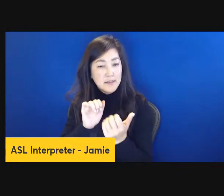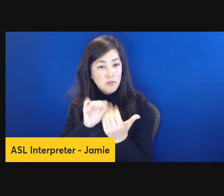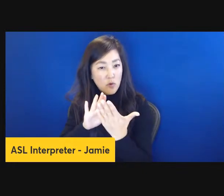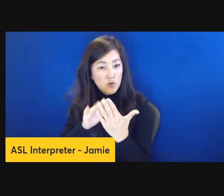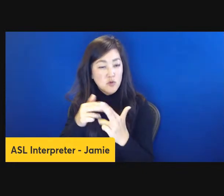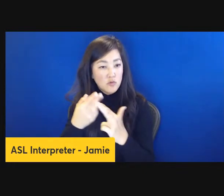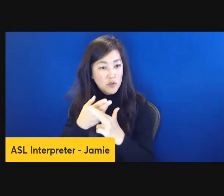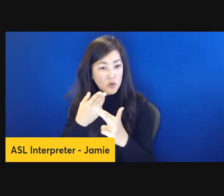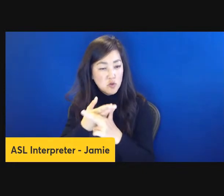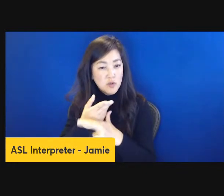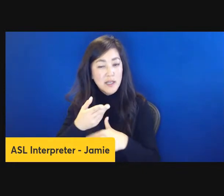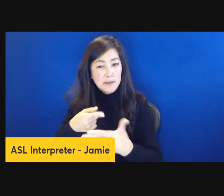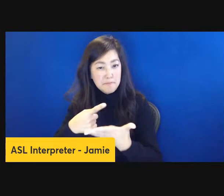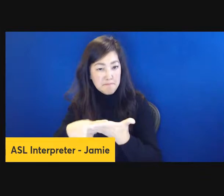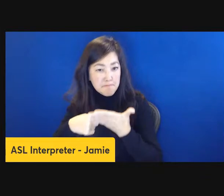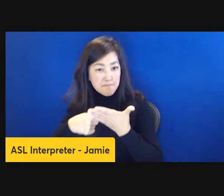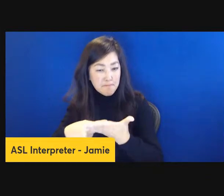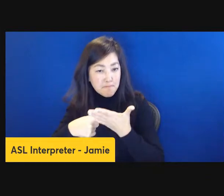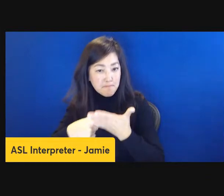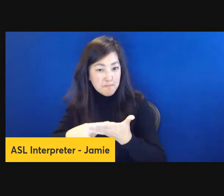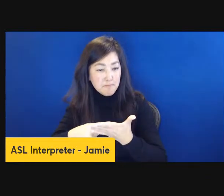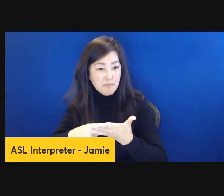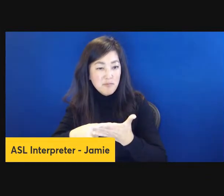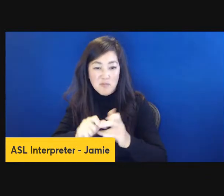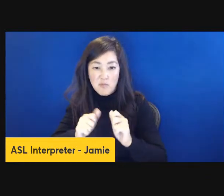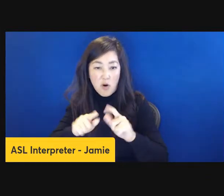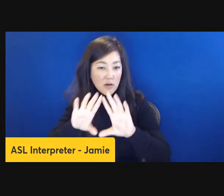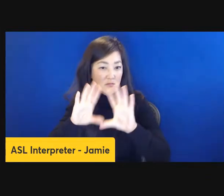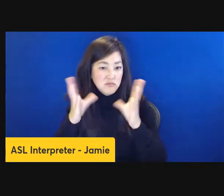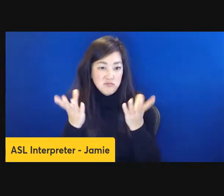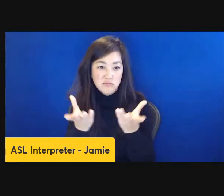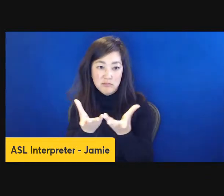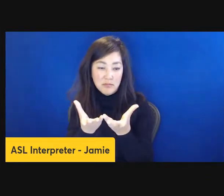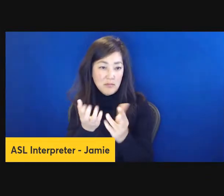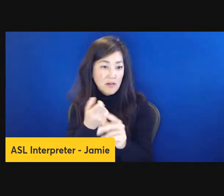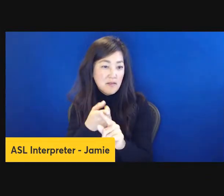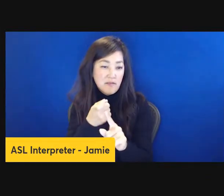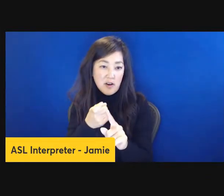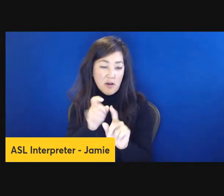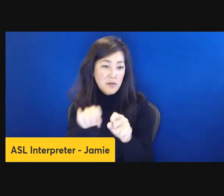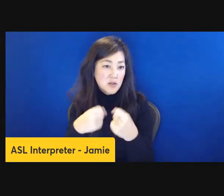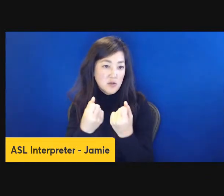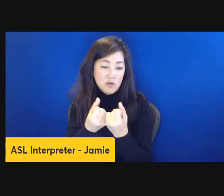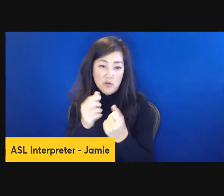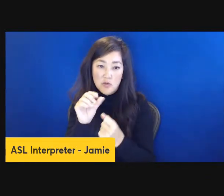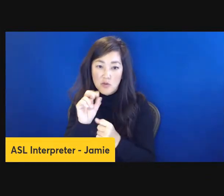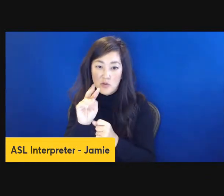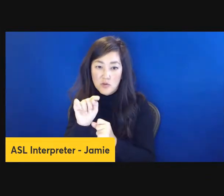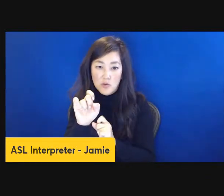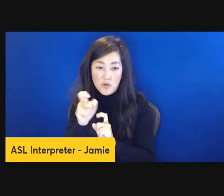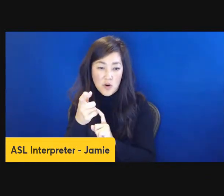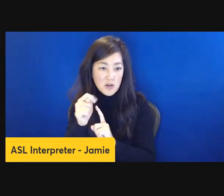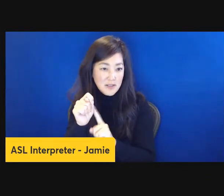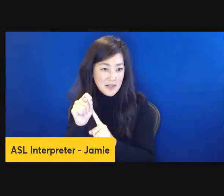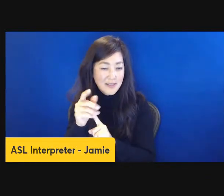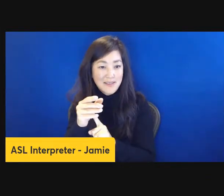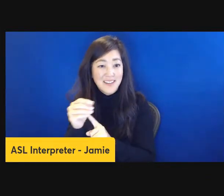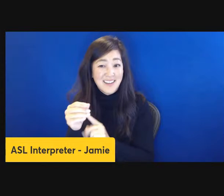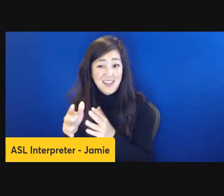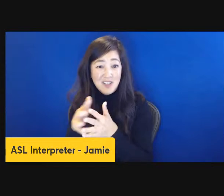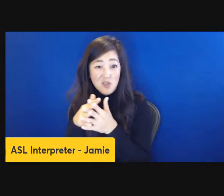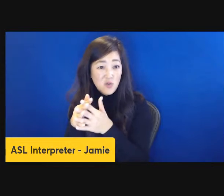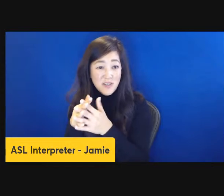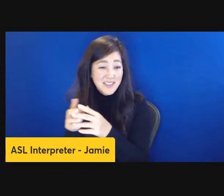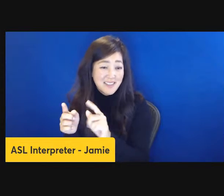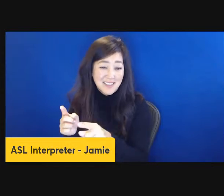the arguments we make, all are shaped profoundly by the social context. And the US is a